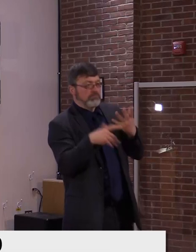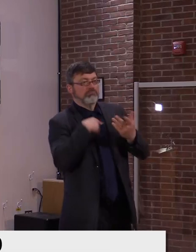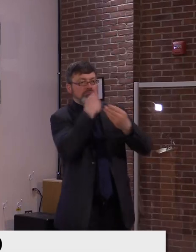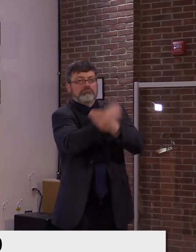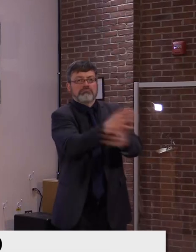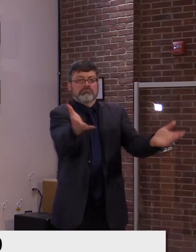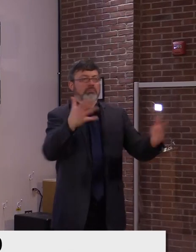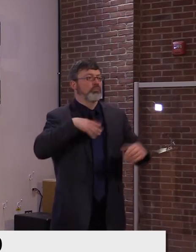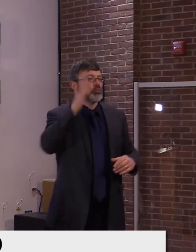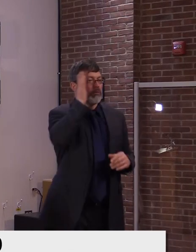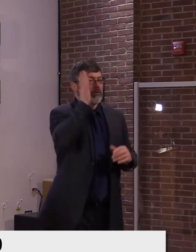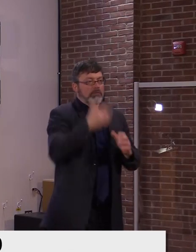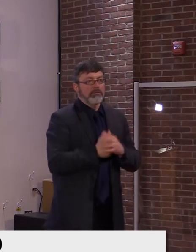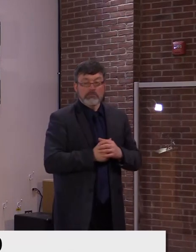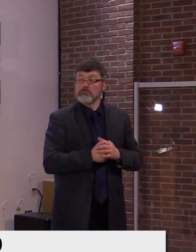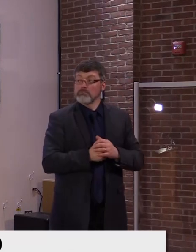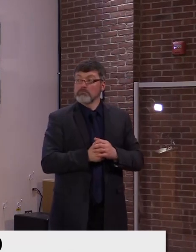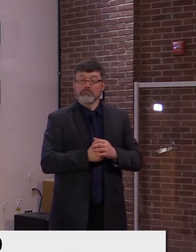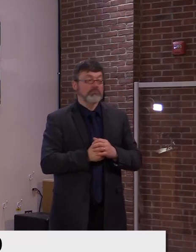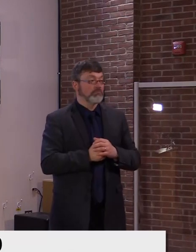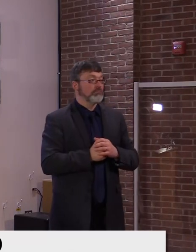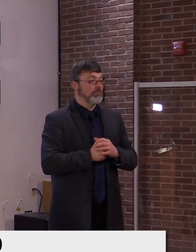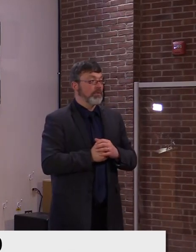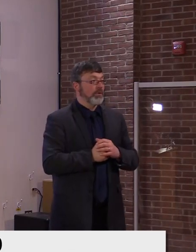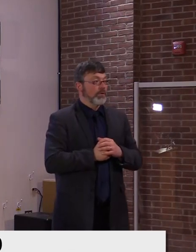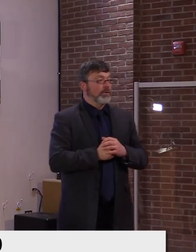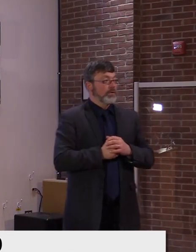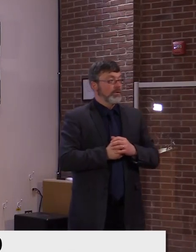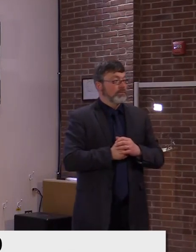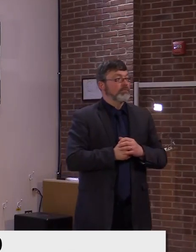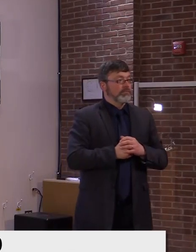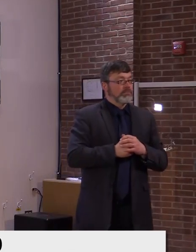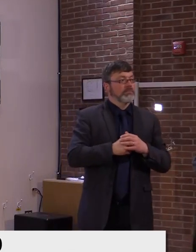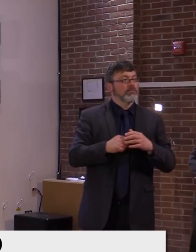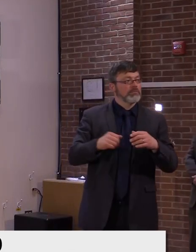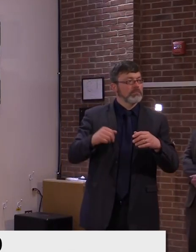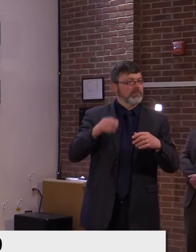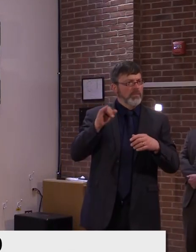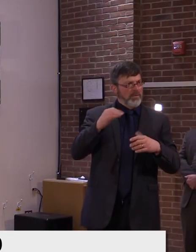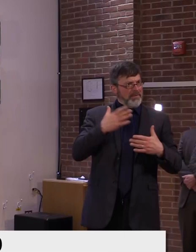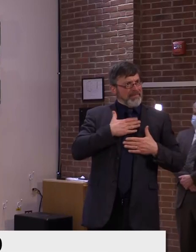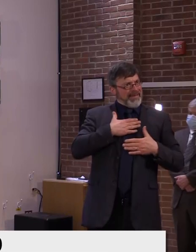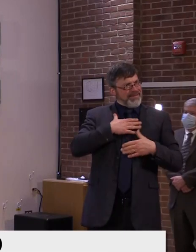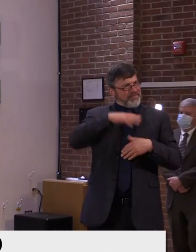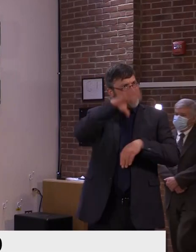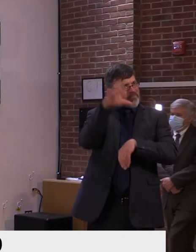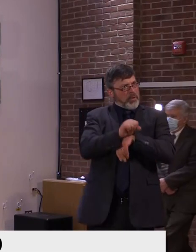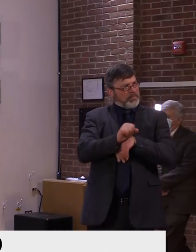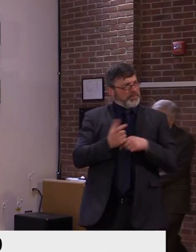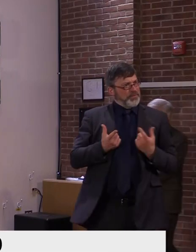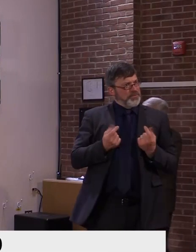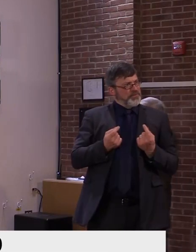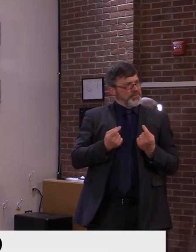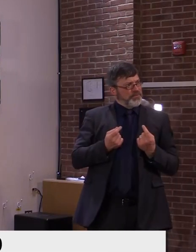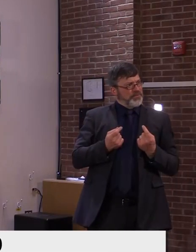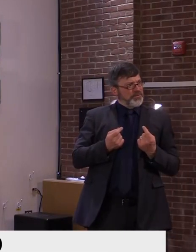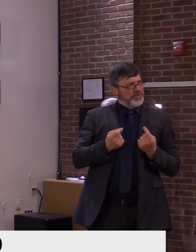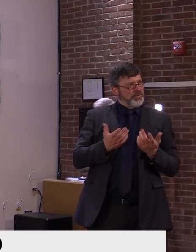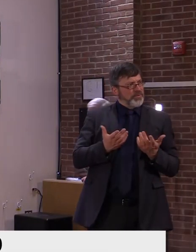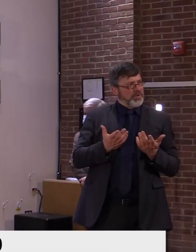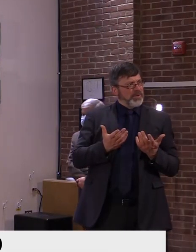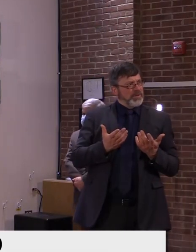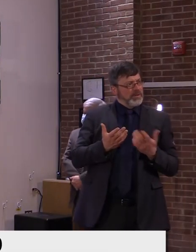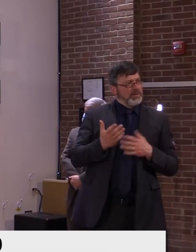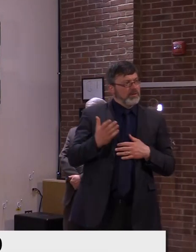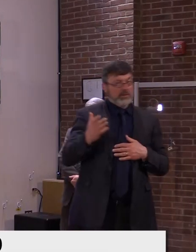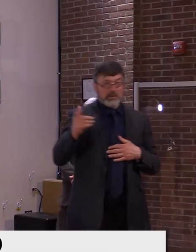All right, so basically don't go cancel your appointments just yet. Well, your appointment should have been canceled already. And your